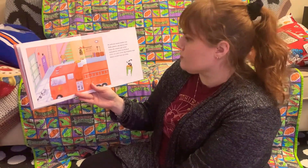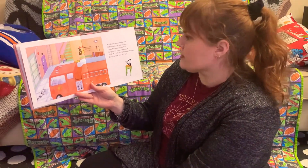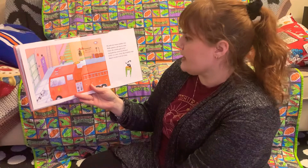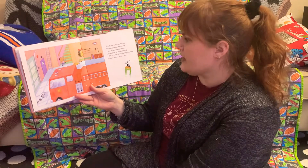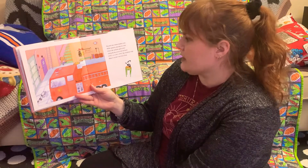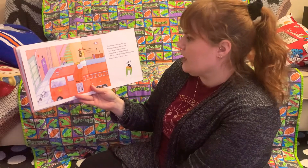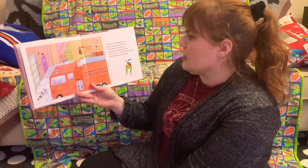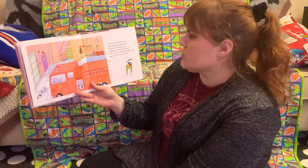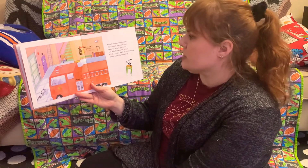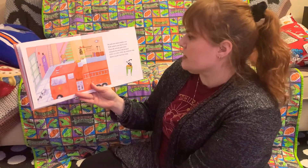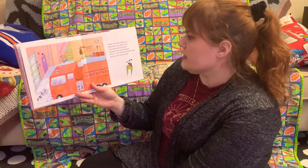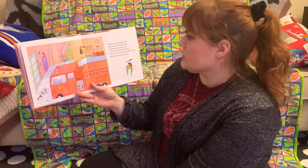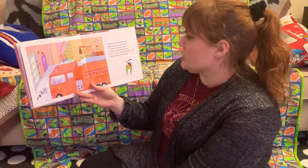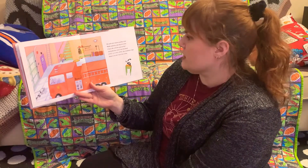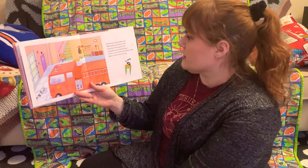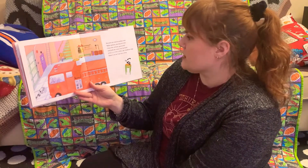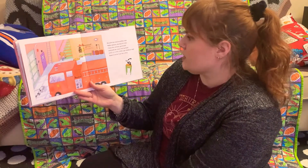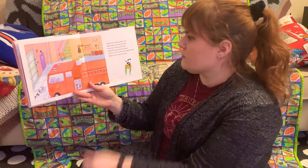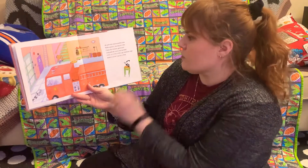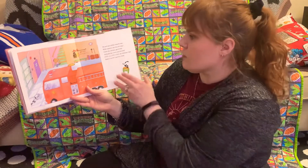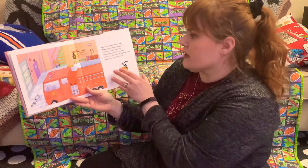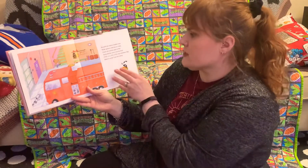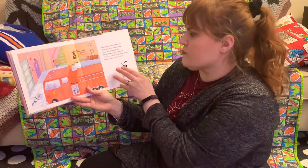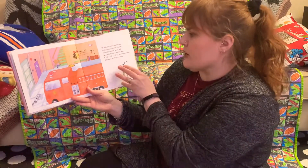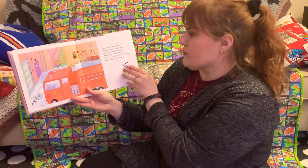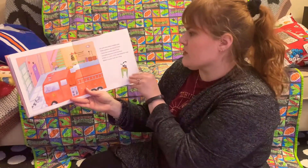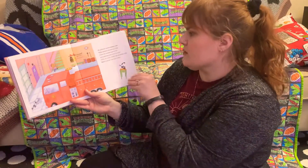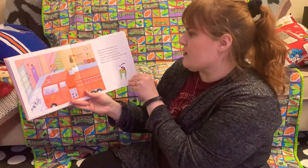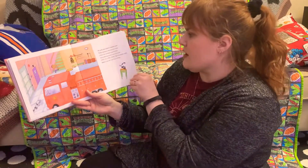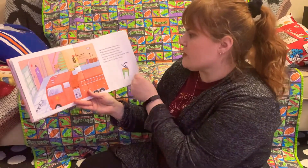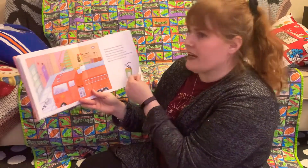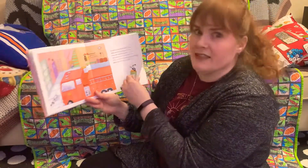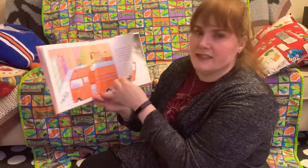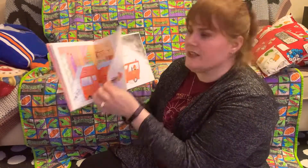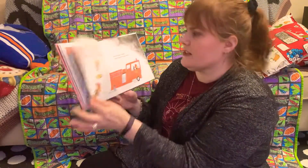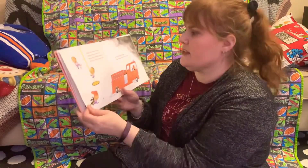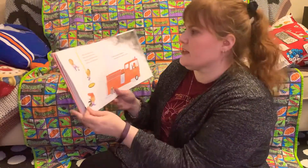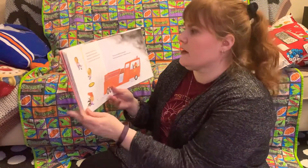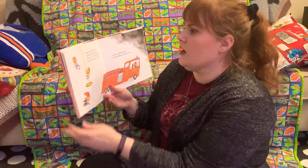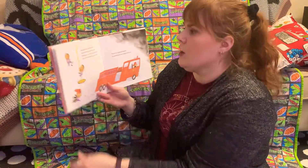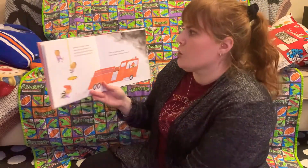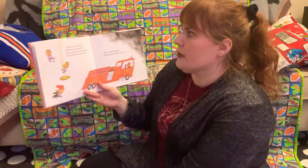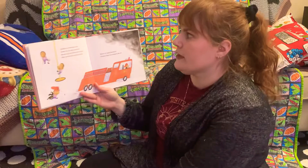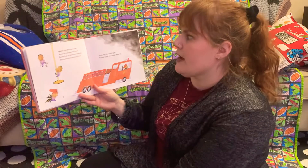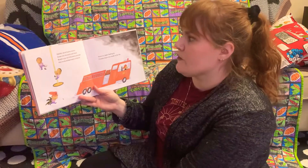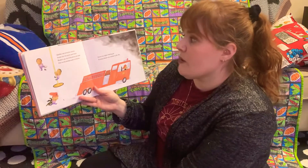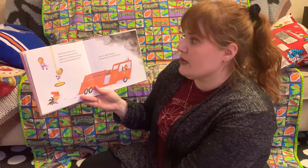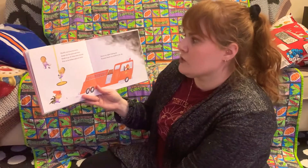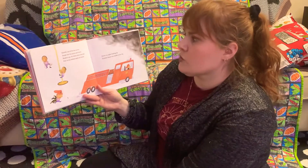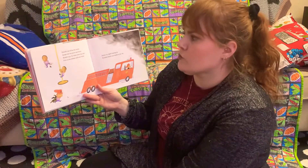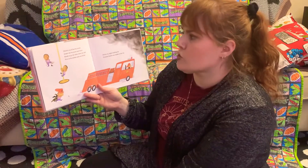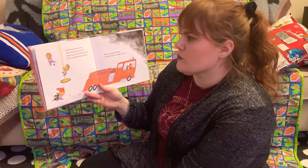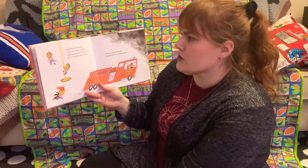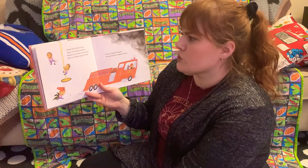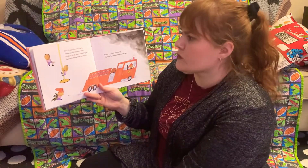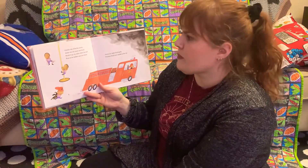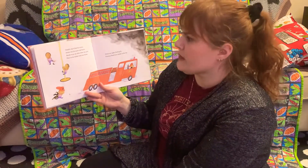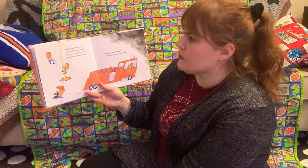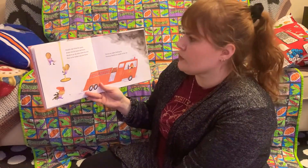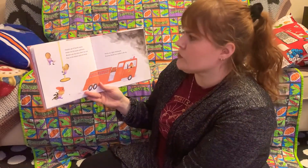head. Jing-a-ling-jing, the telephone rings. Bakery's on fire, can't see a thing. Quickly out of bed, he scoots, jumps into his pants and boots, ready